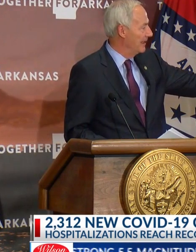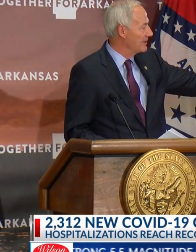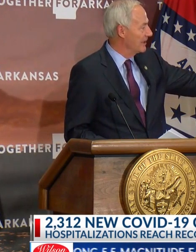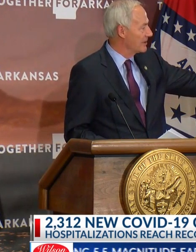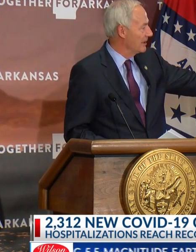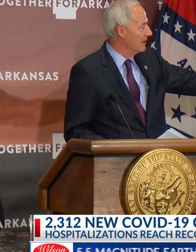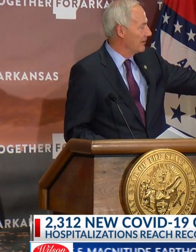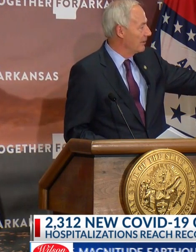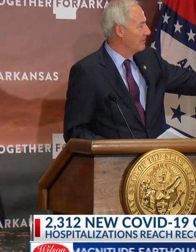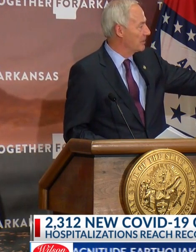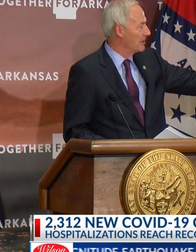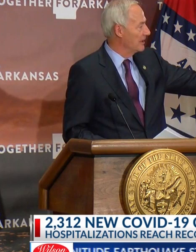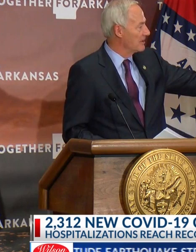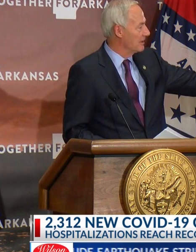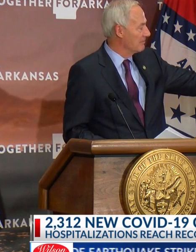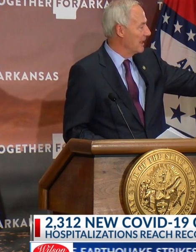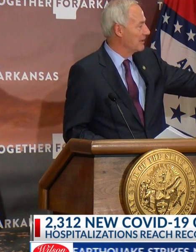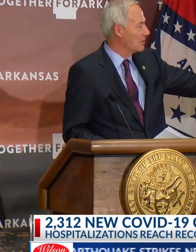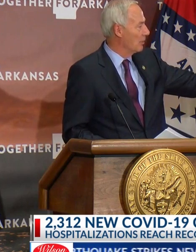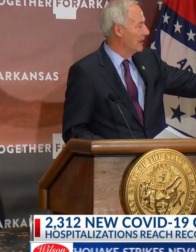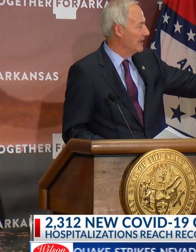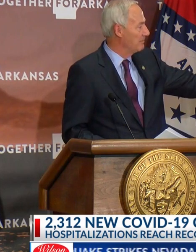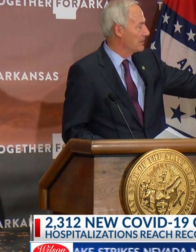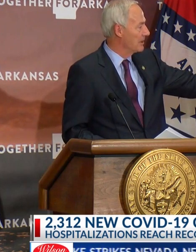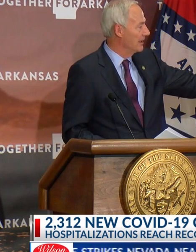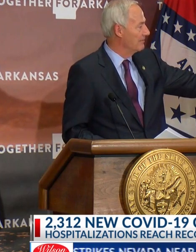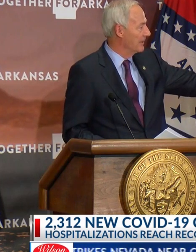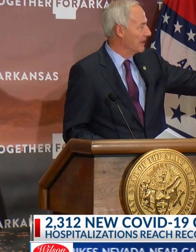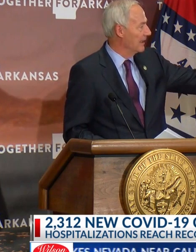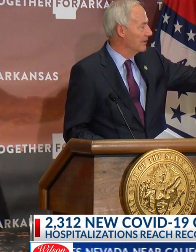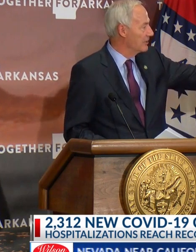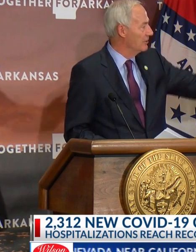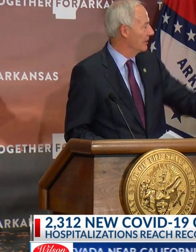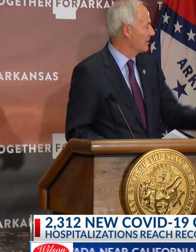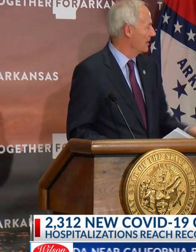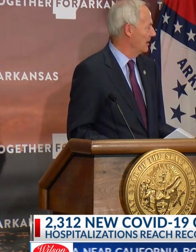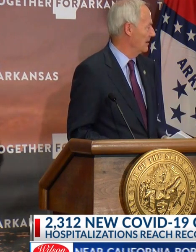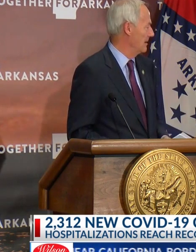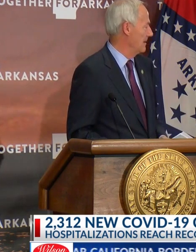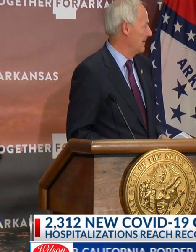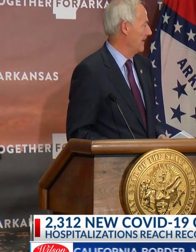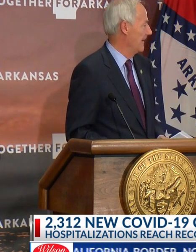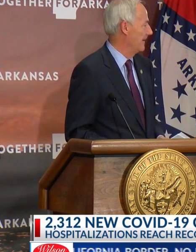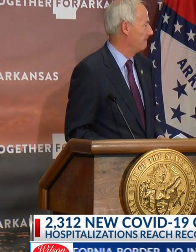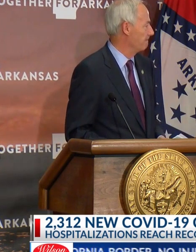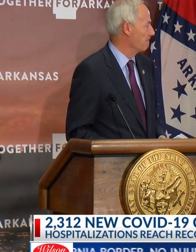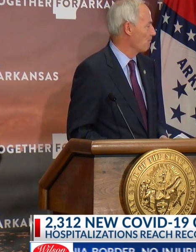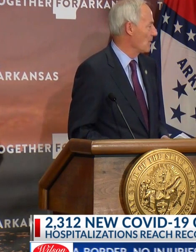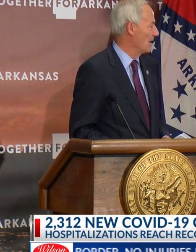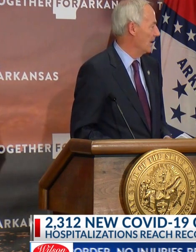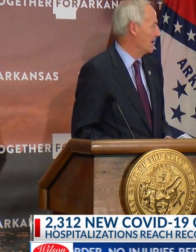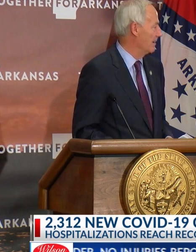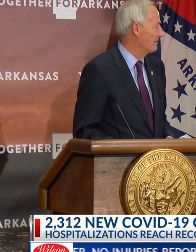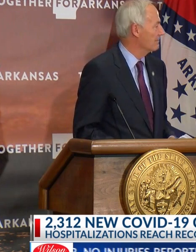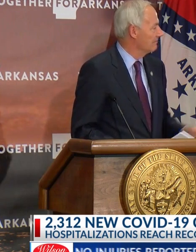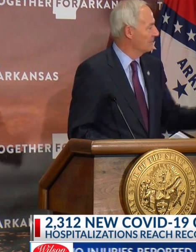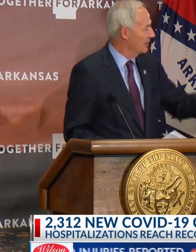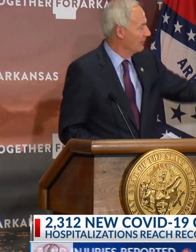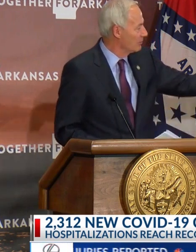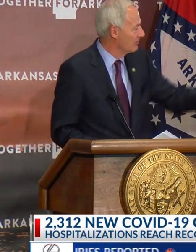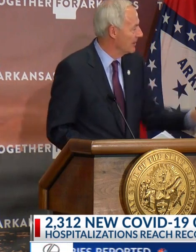ICU beds, it's 30% down to 28%. Ventilators, you can see, you